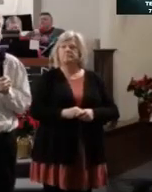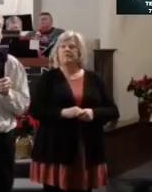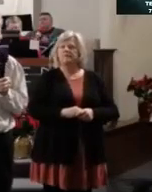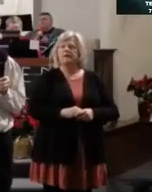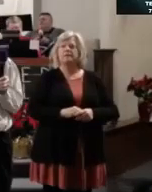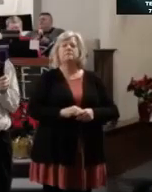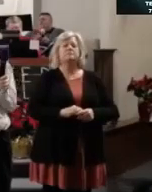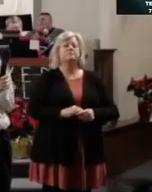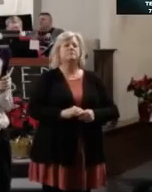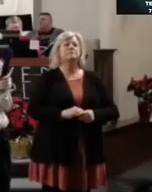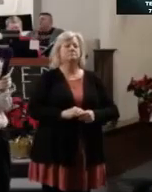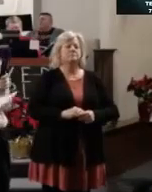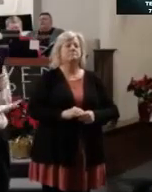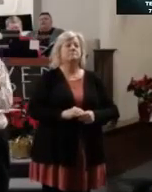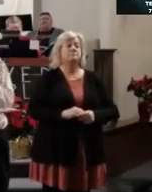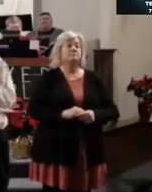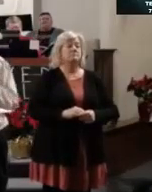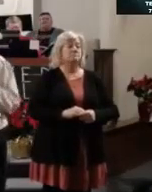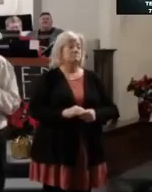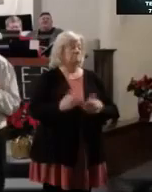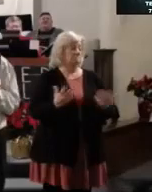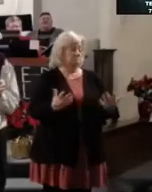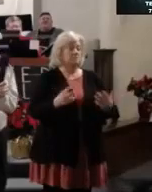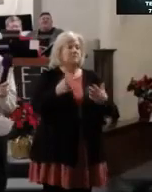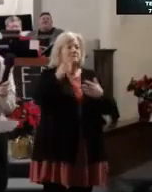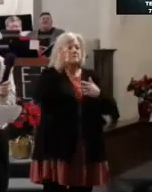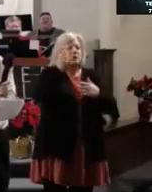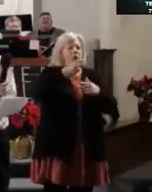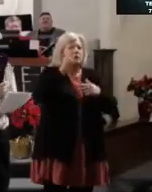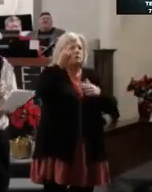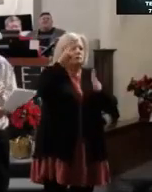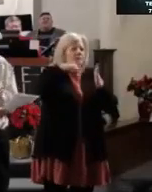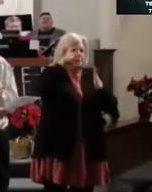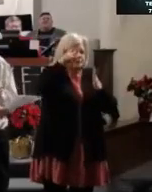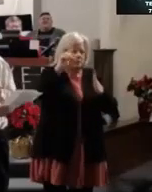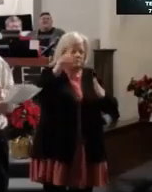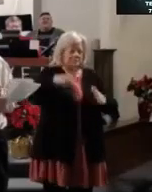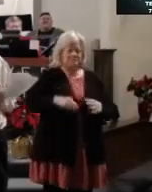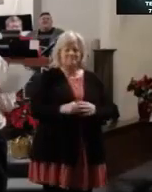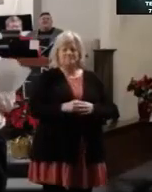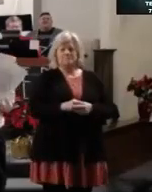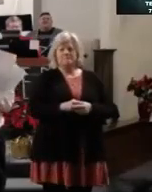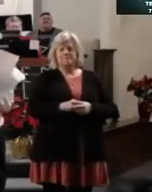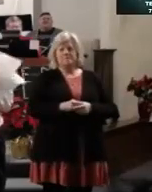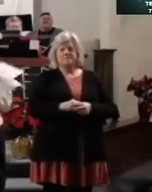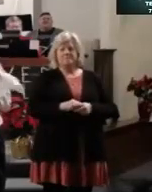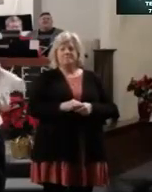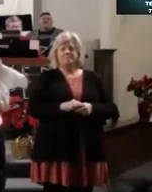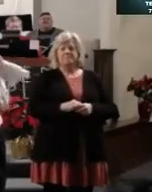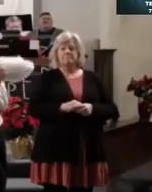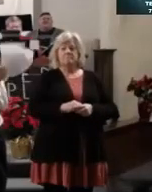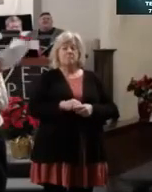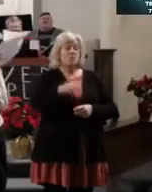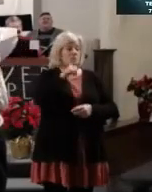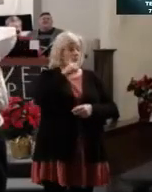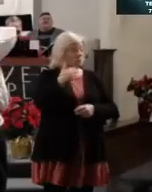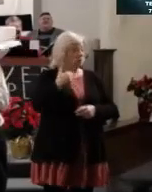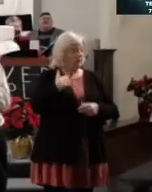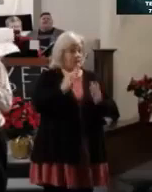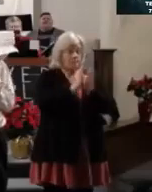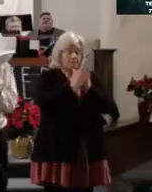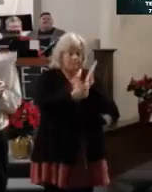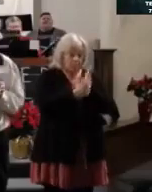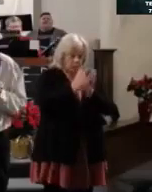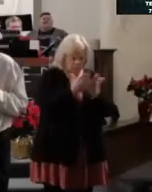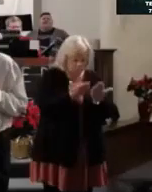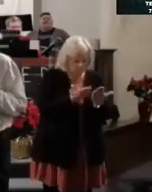5 to 8. Okay, so far so good. Not through that. Although we don't have bulletins, we do have a couple of inserts